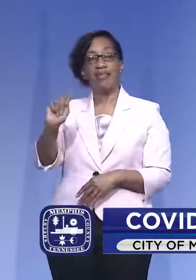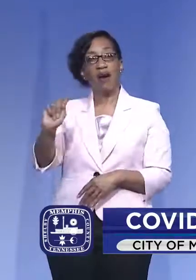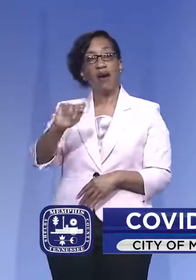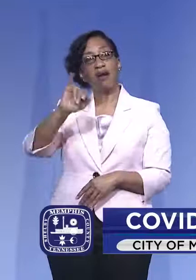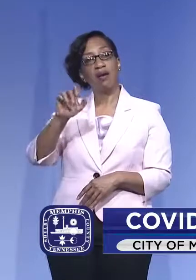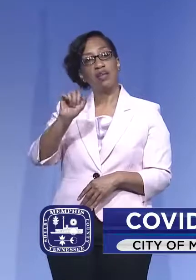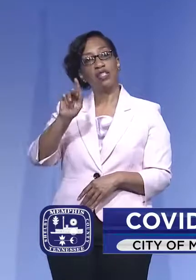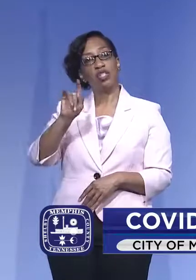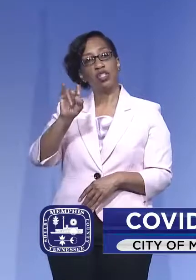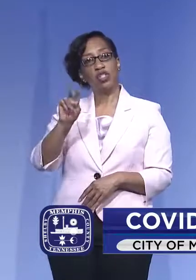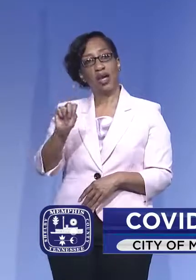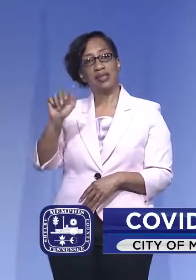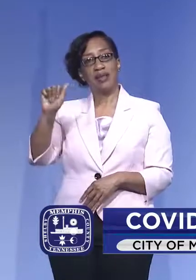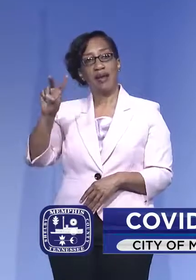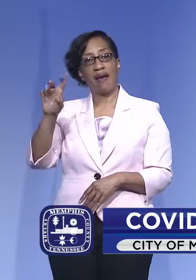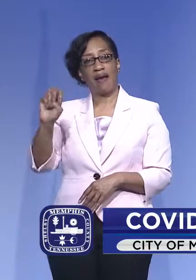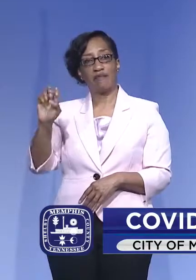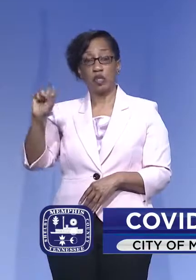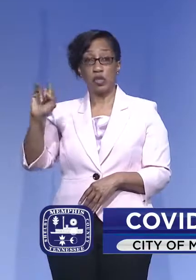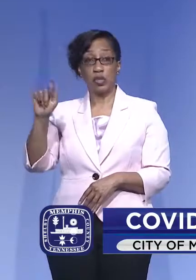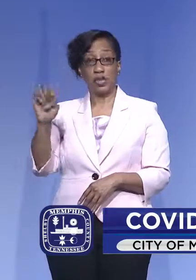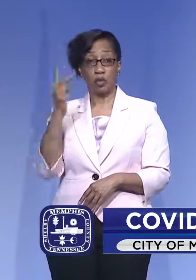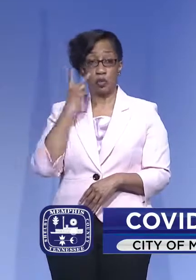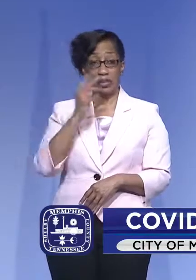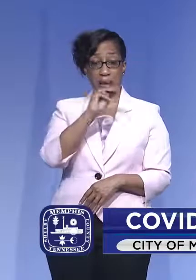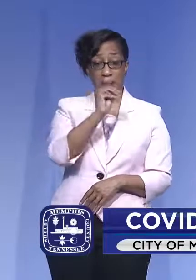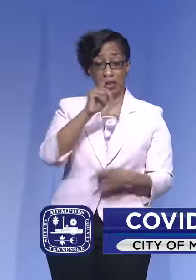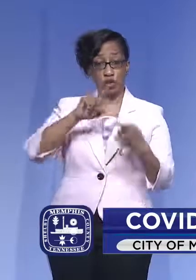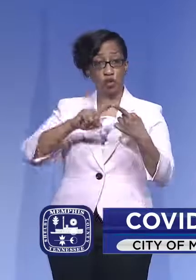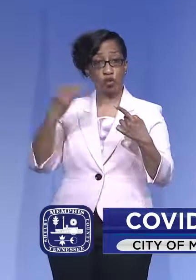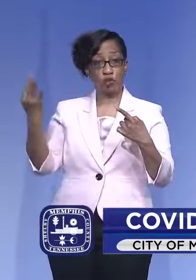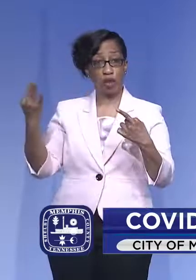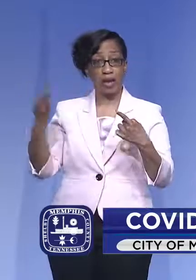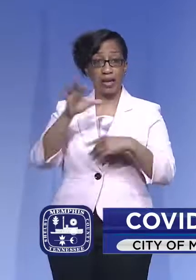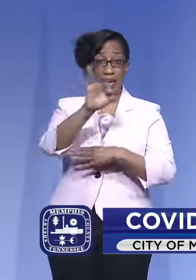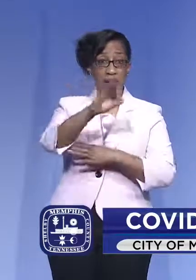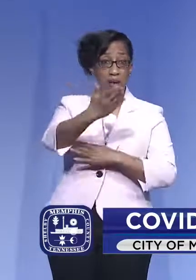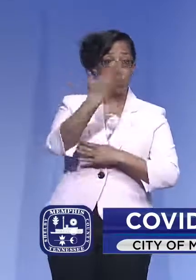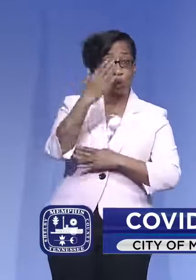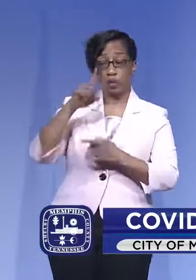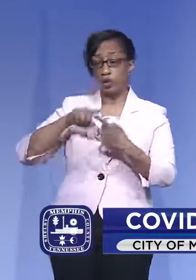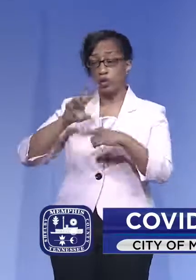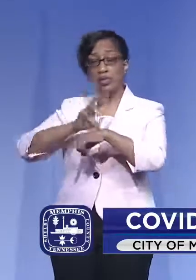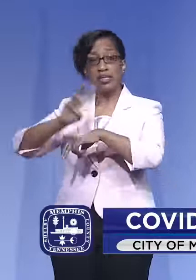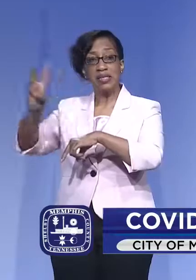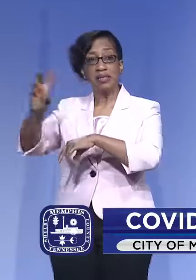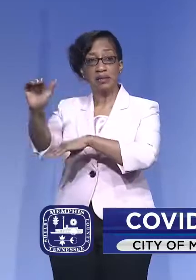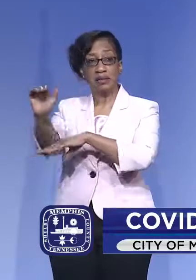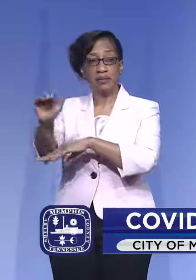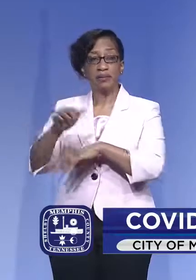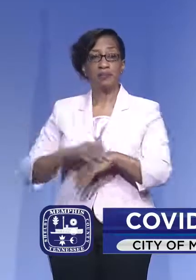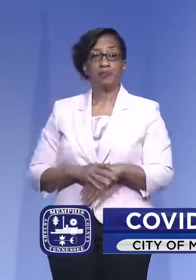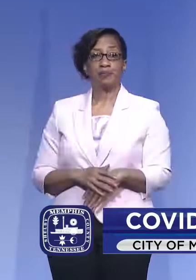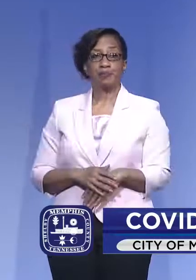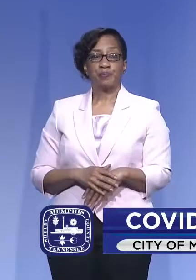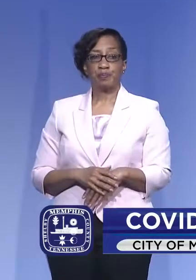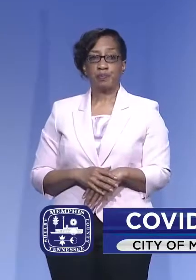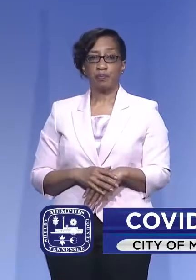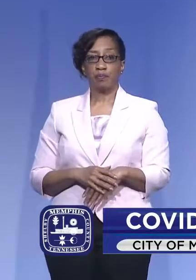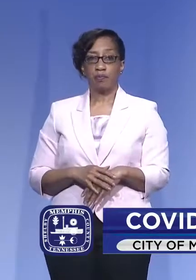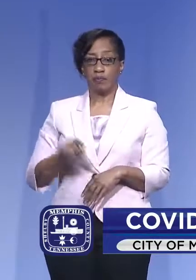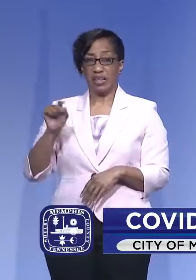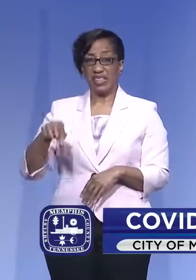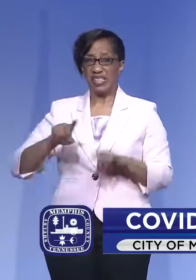site. It'll operate Monday to Friday from 9 a.m. to 6 p.m. This is going to be different than